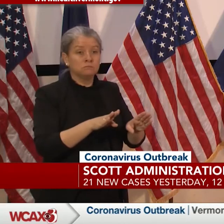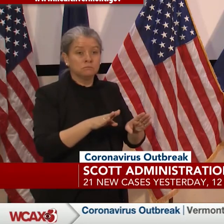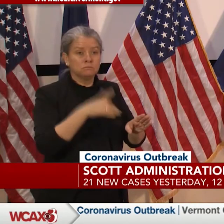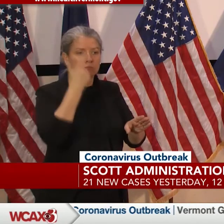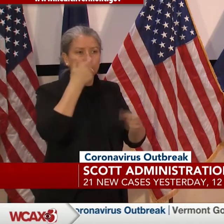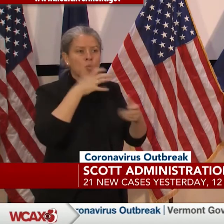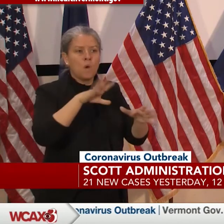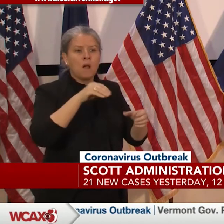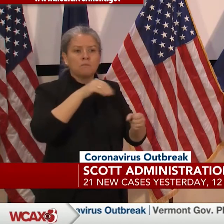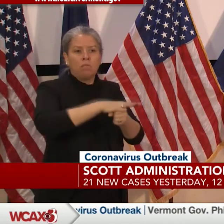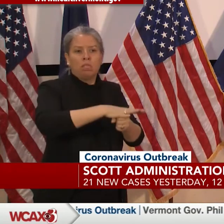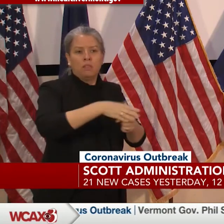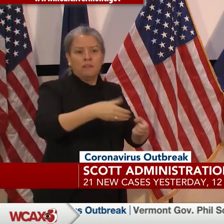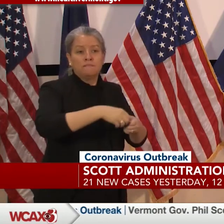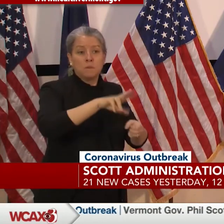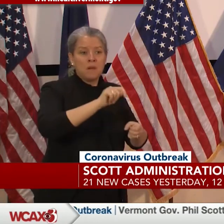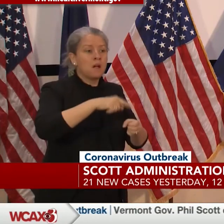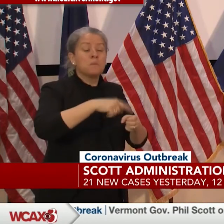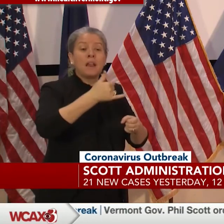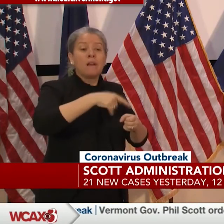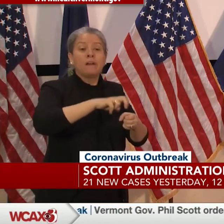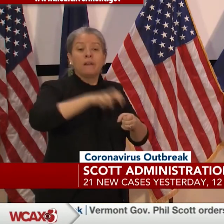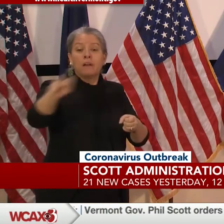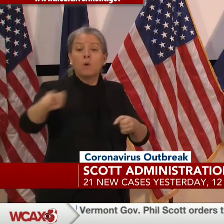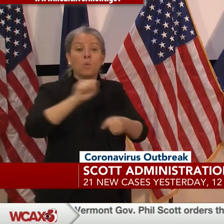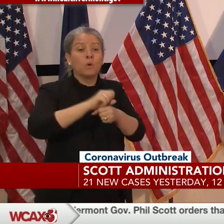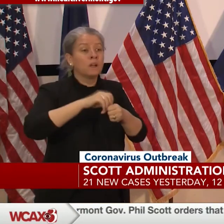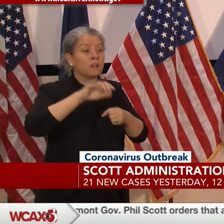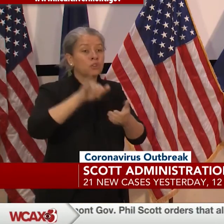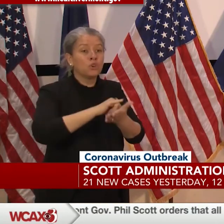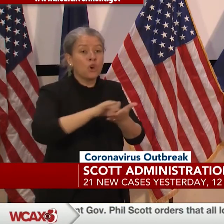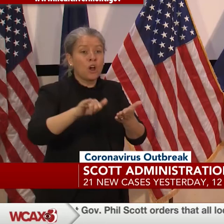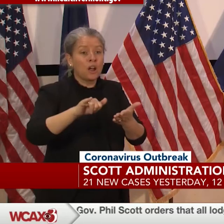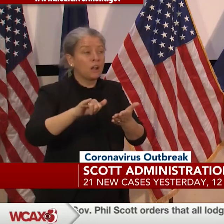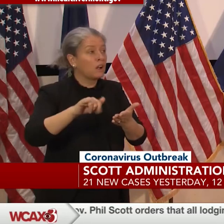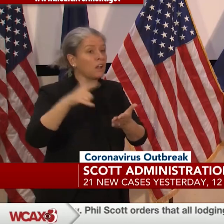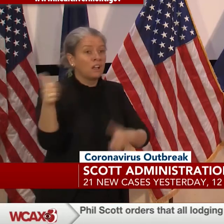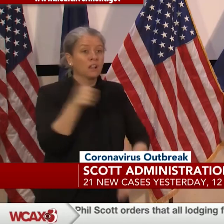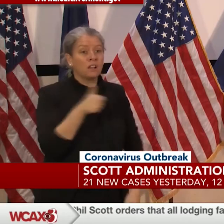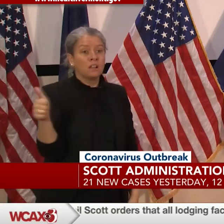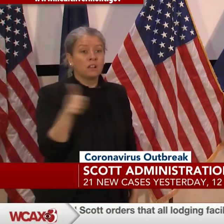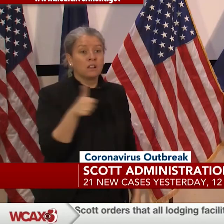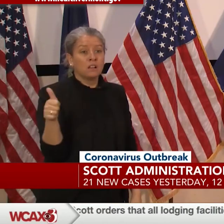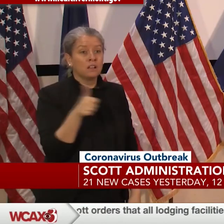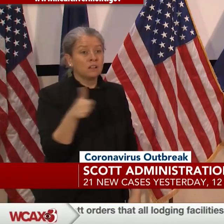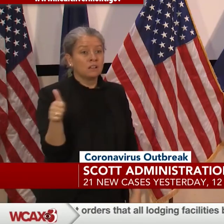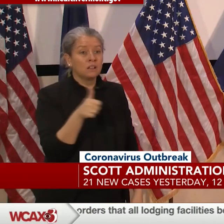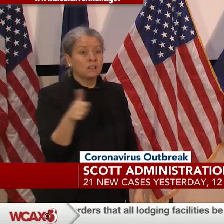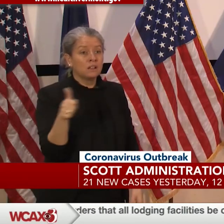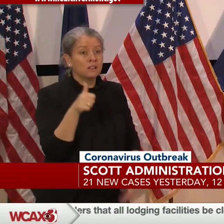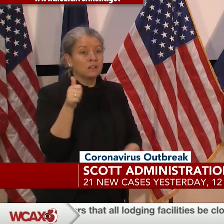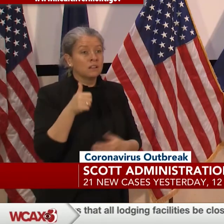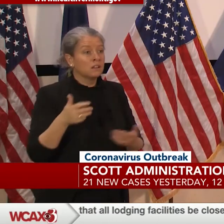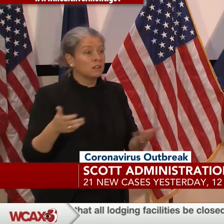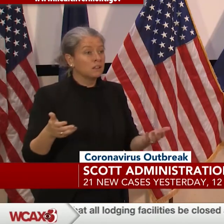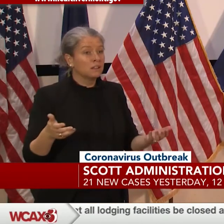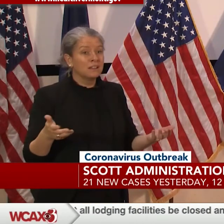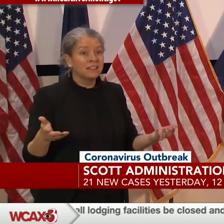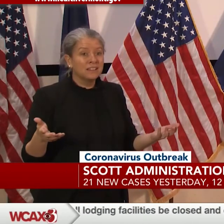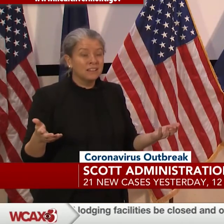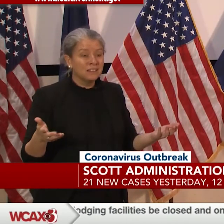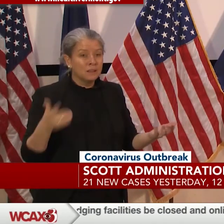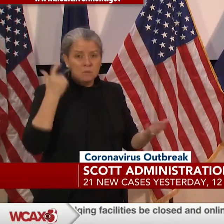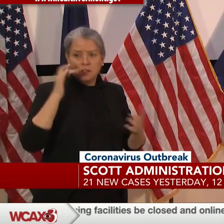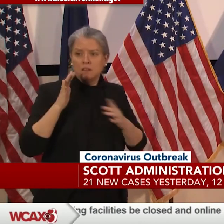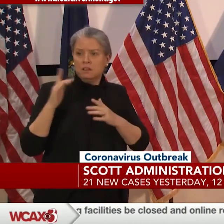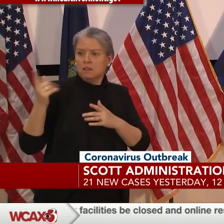the spread here in Vermont, but they can work over in New York, and then they start commuting back and forth, that's problematic. And